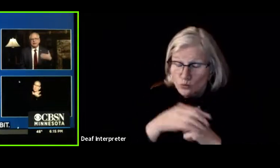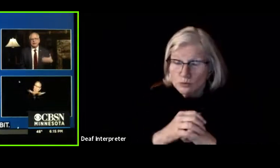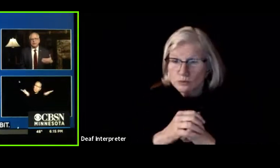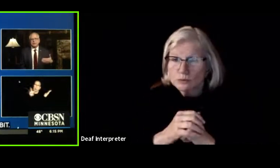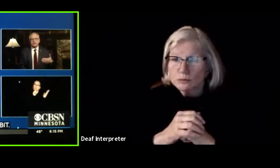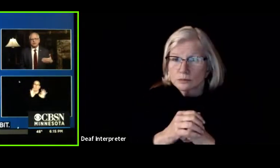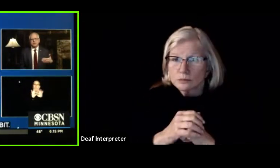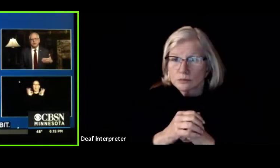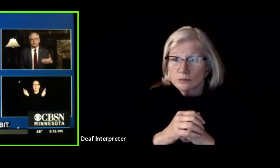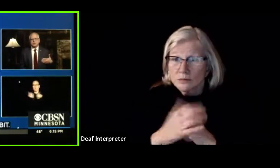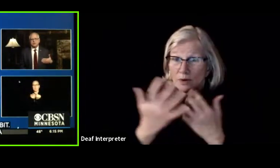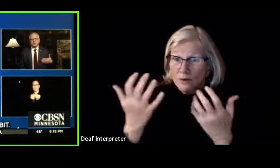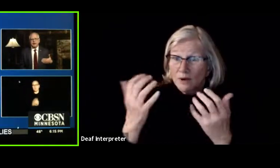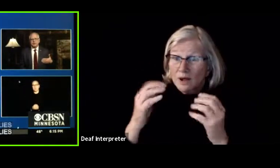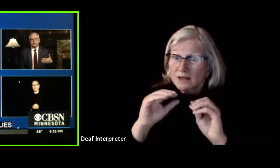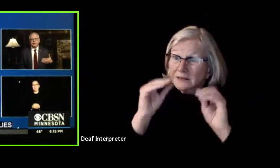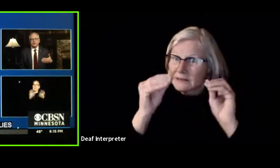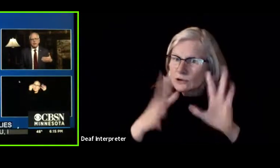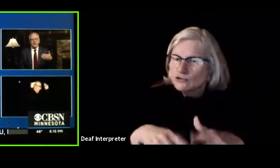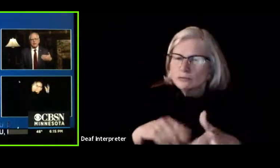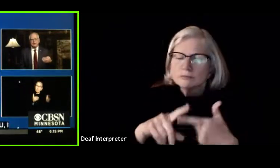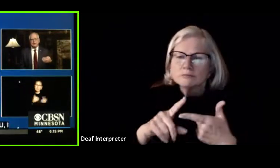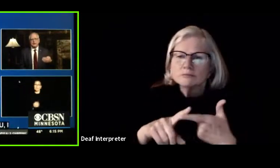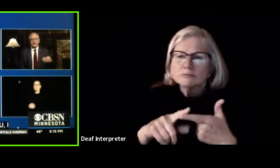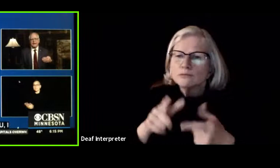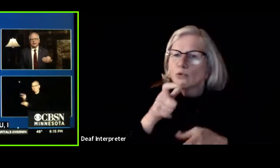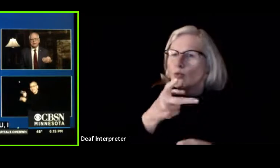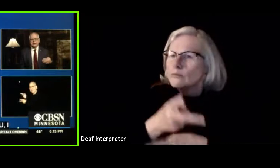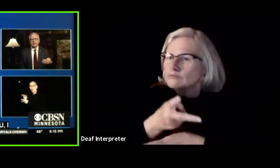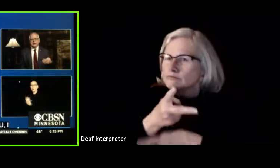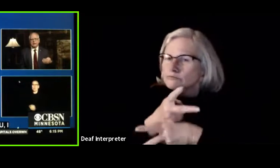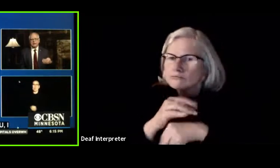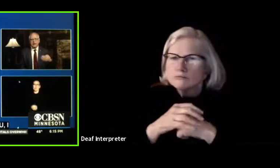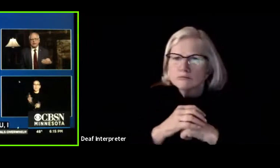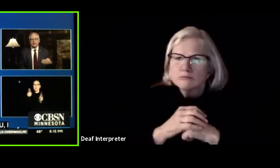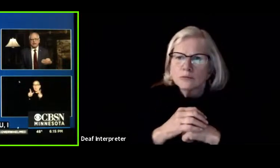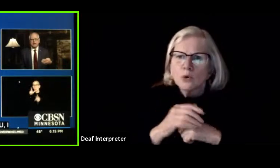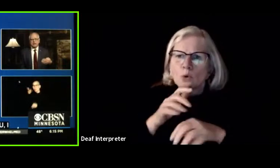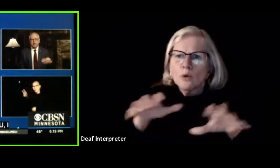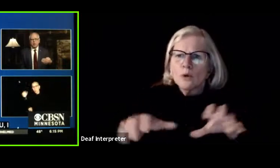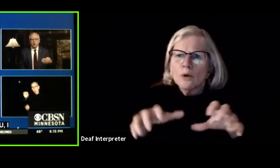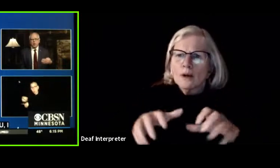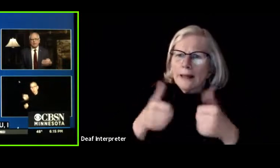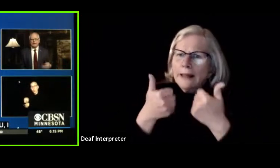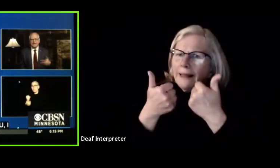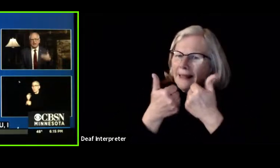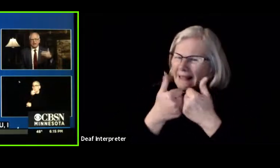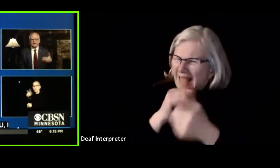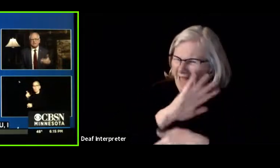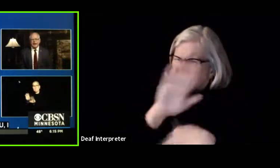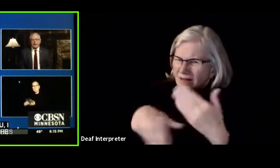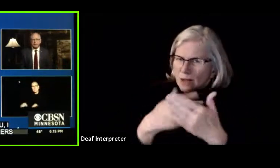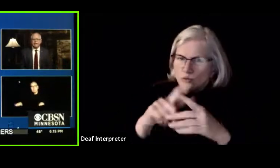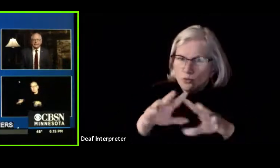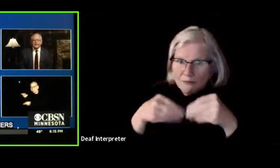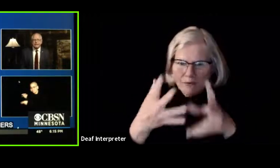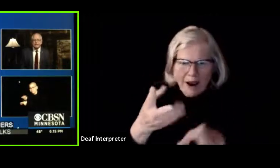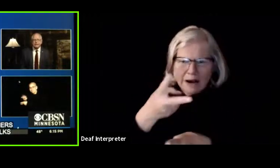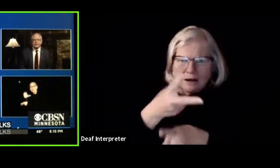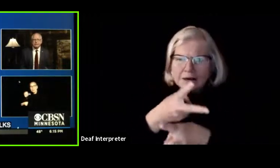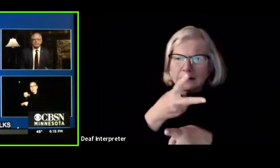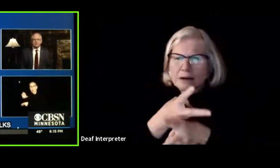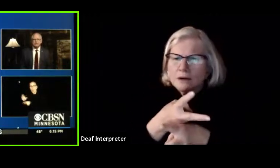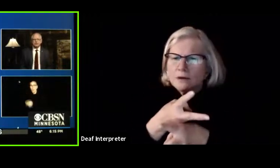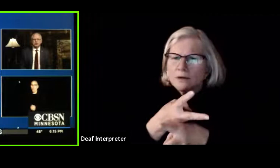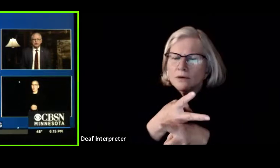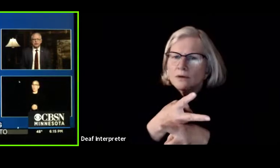and the caregivers, the folks that are there, that are doing everything they can to make sure in childcare or to get our kids back where they need to